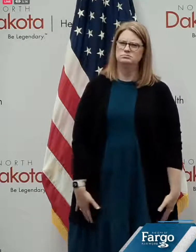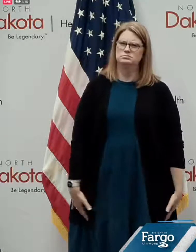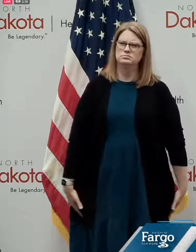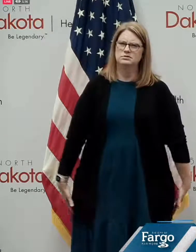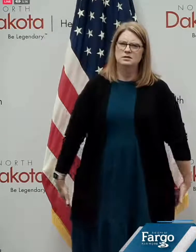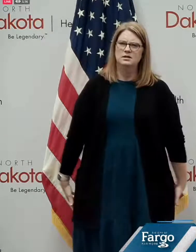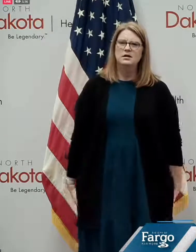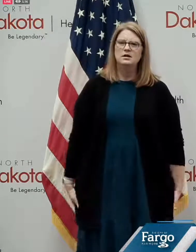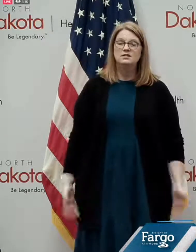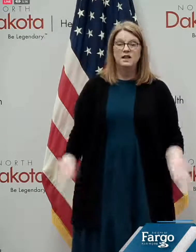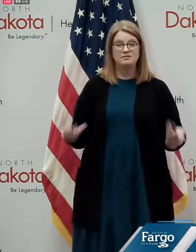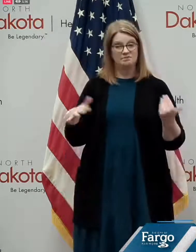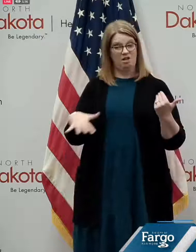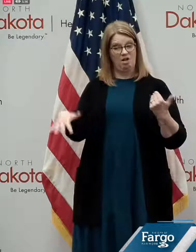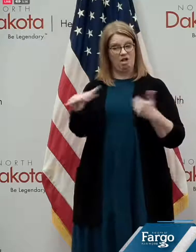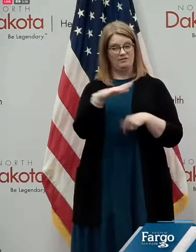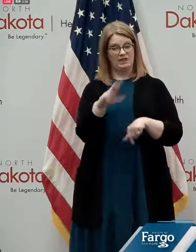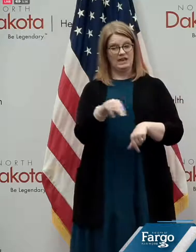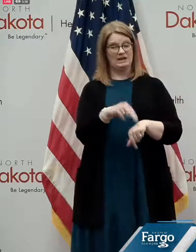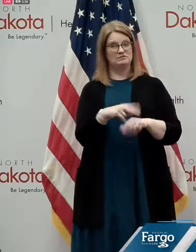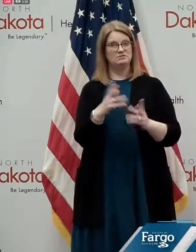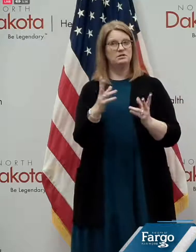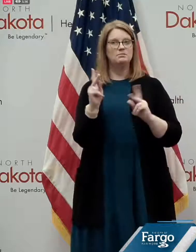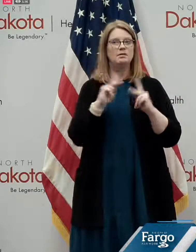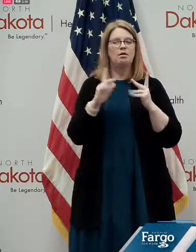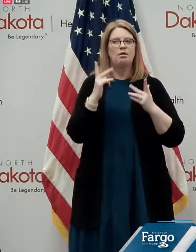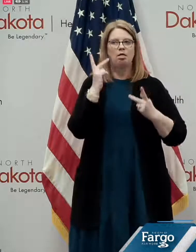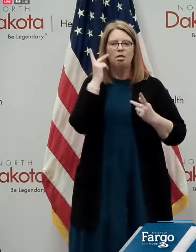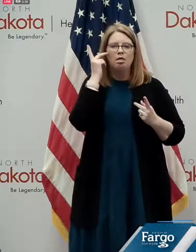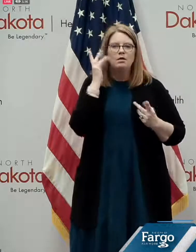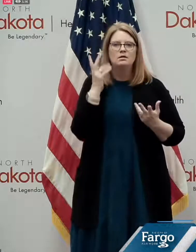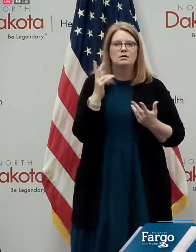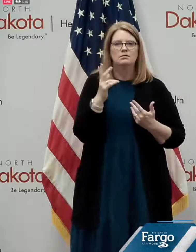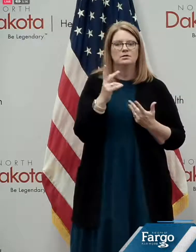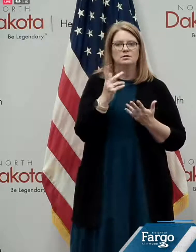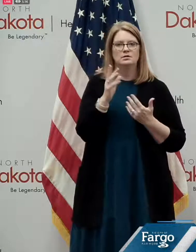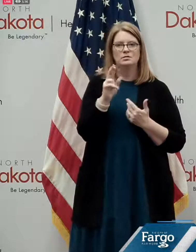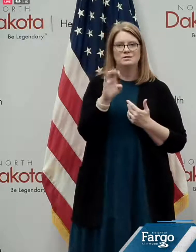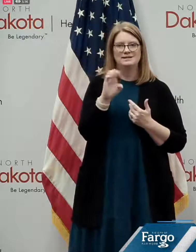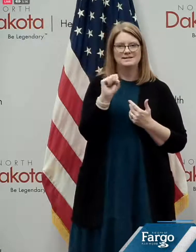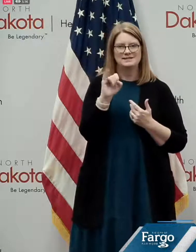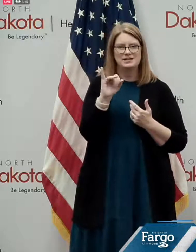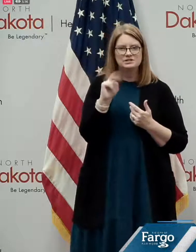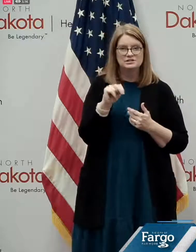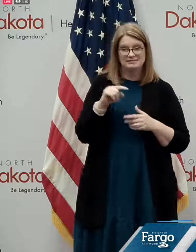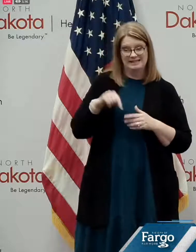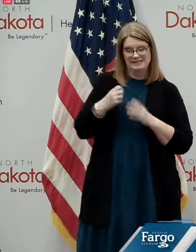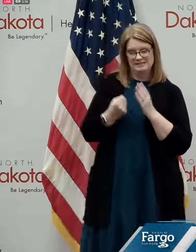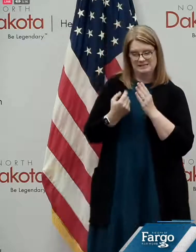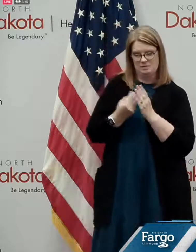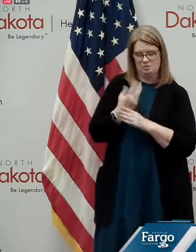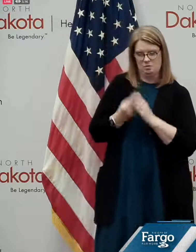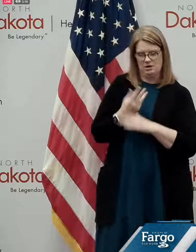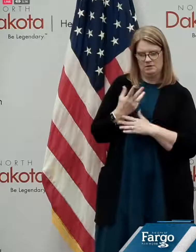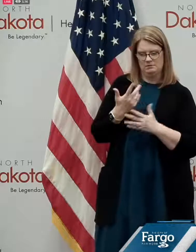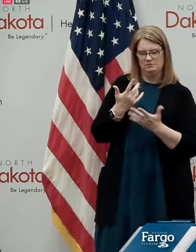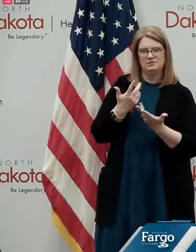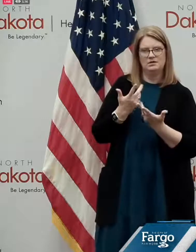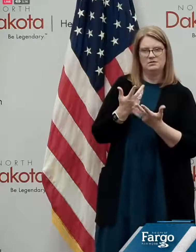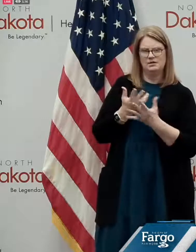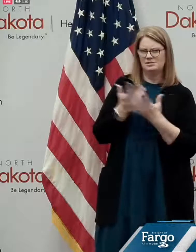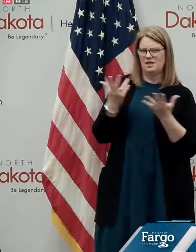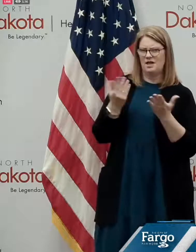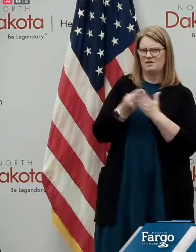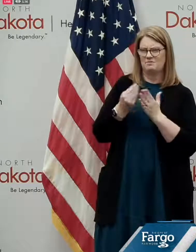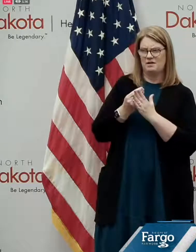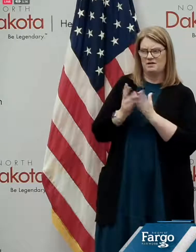mean, I think in the nation, people were worried about, we're going to have a recession. Personal income went up in our country this spring. I mean, there was that much stimulus dollars